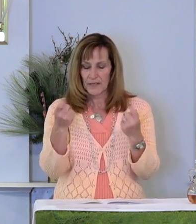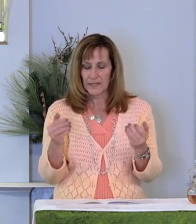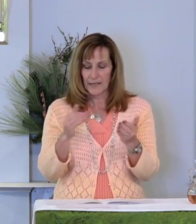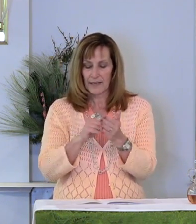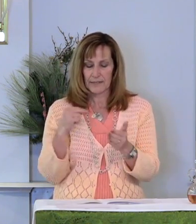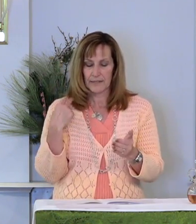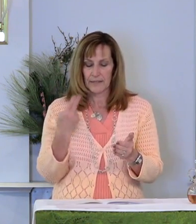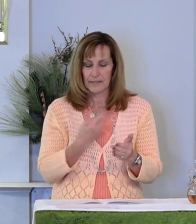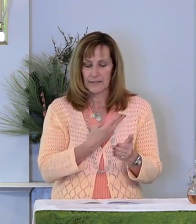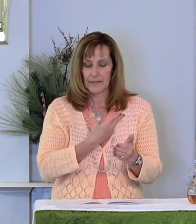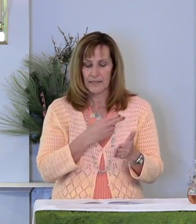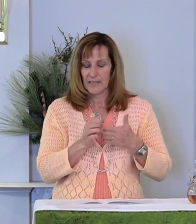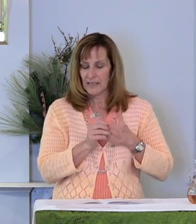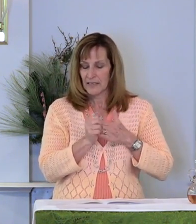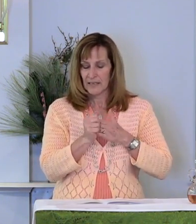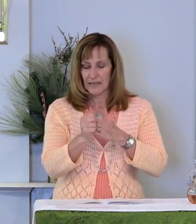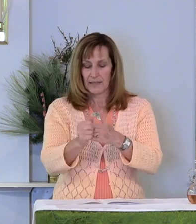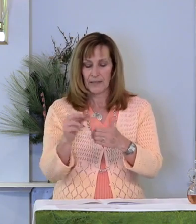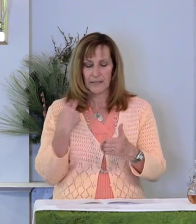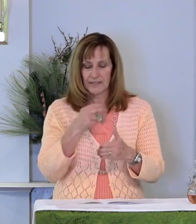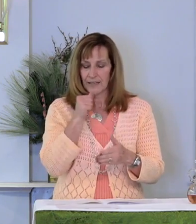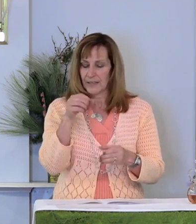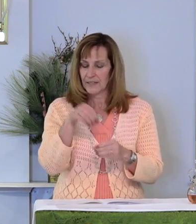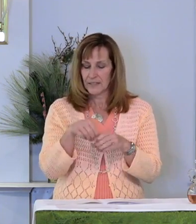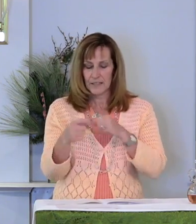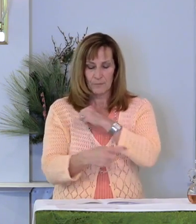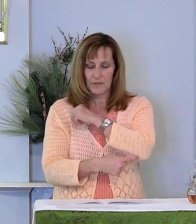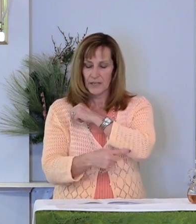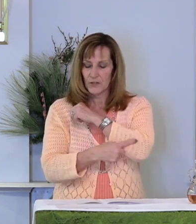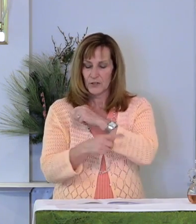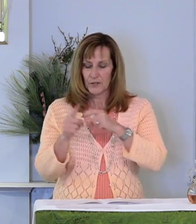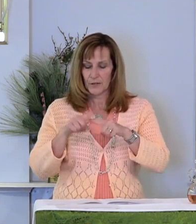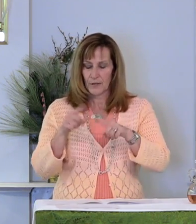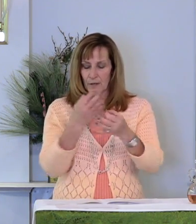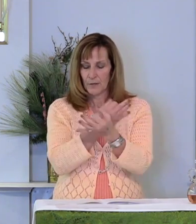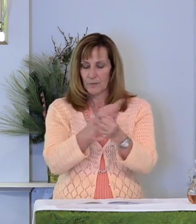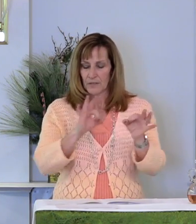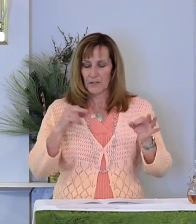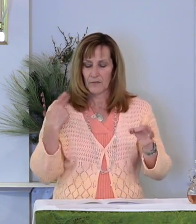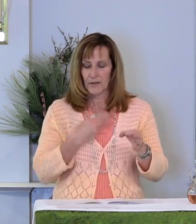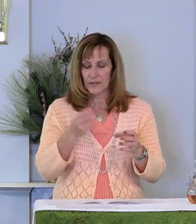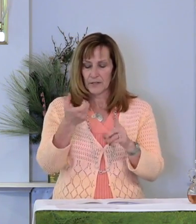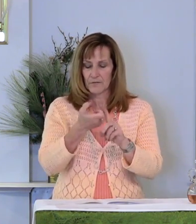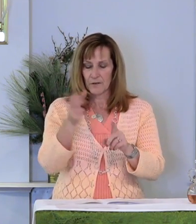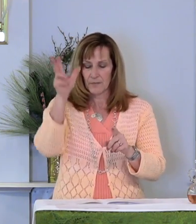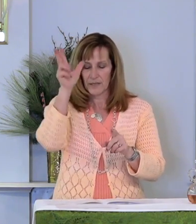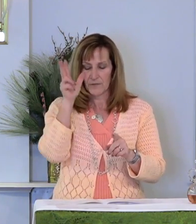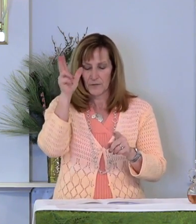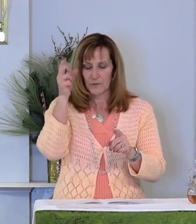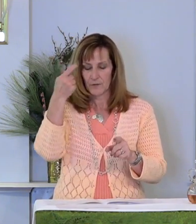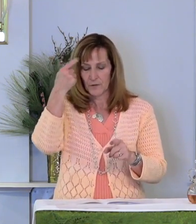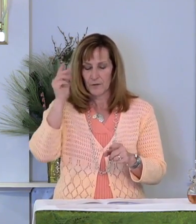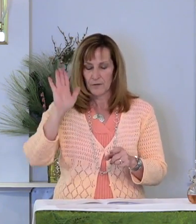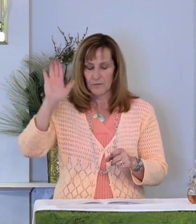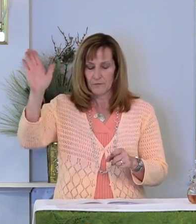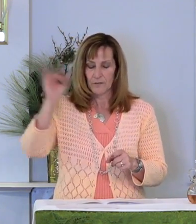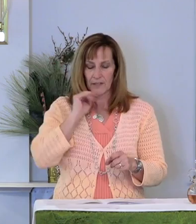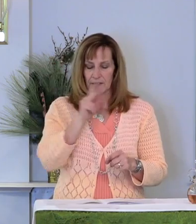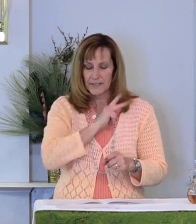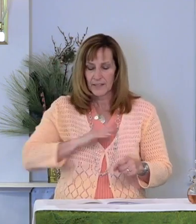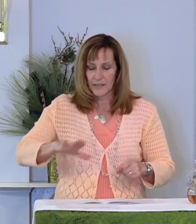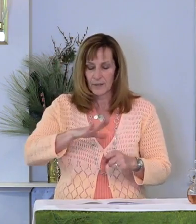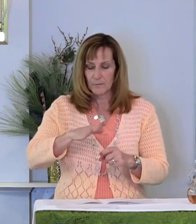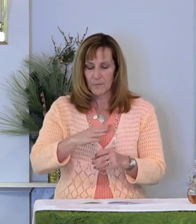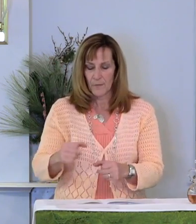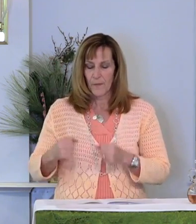trespass against us and lead us not into temptation but deliver us from evil for